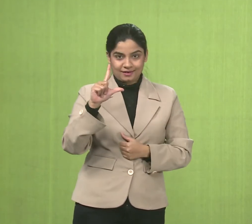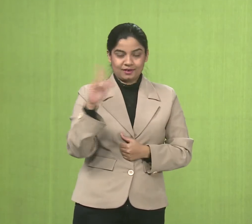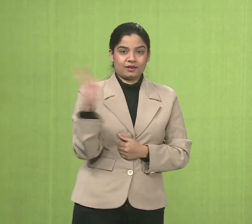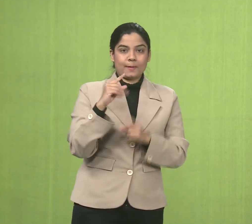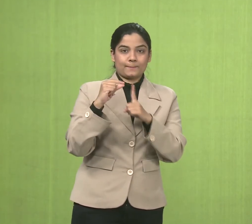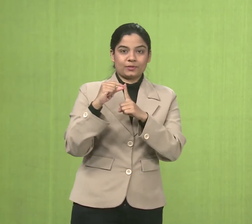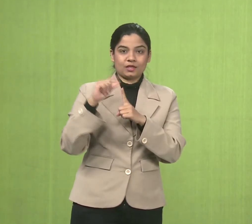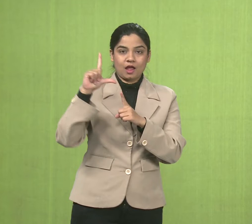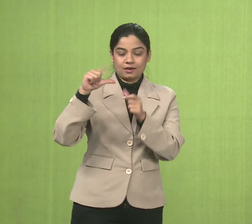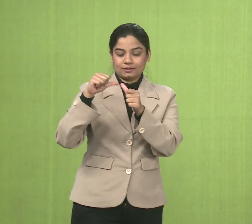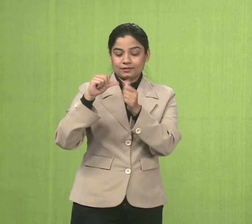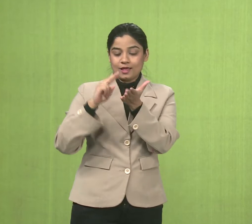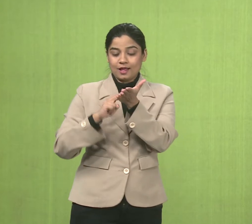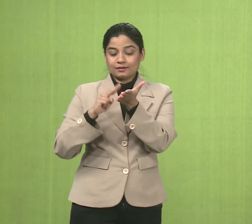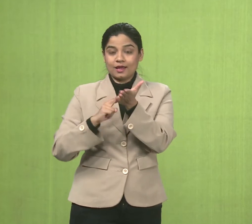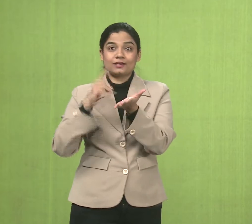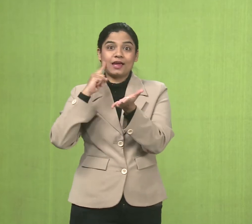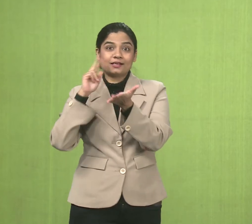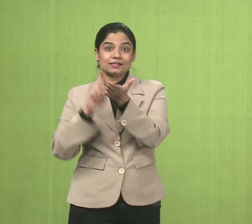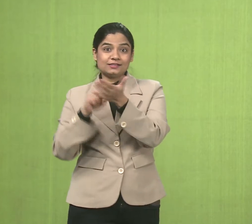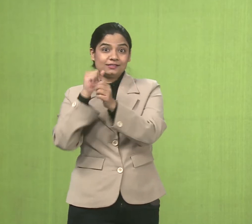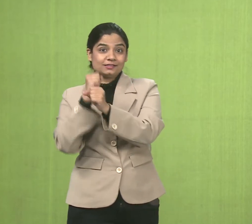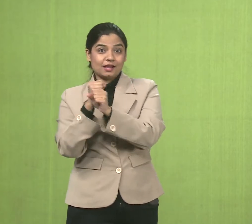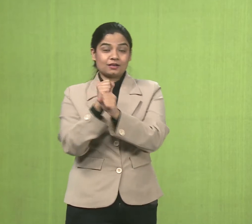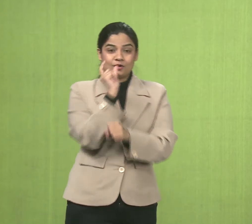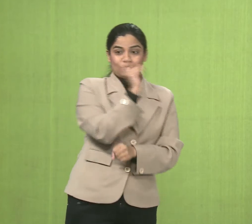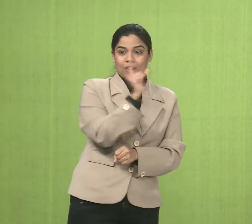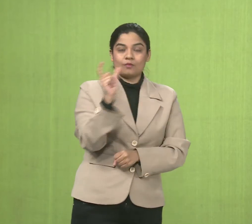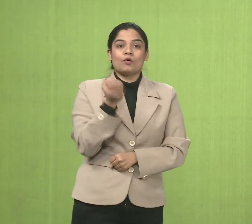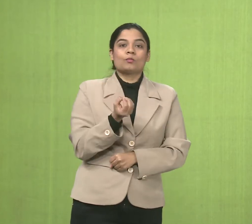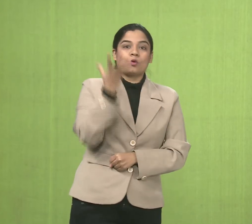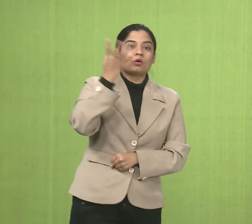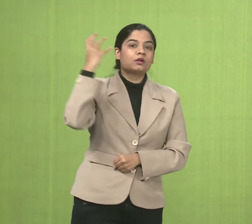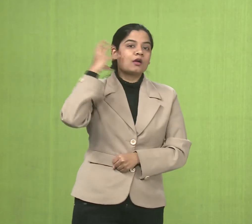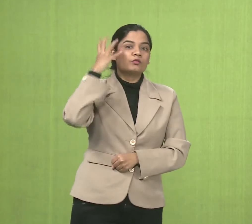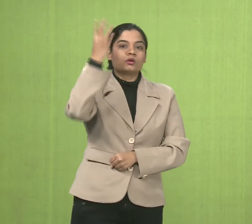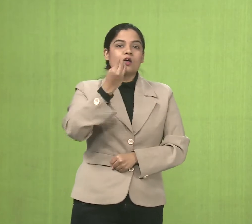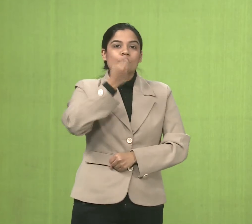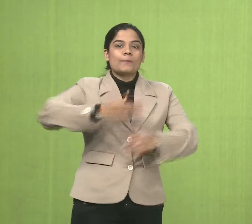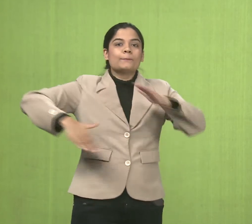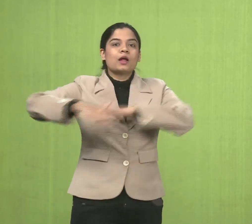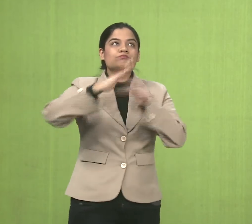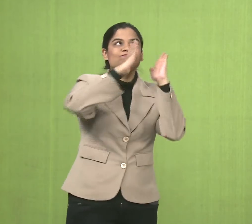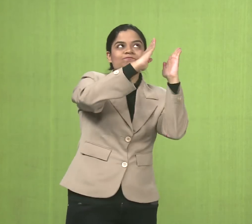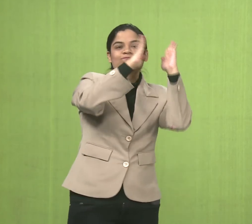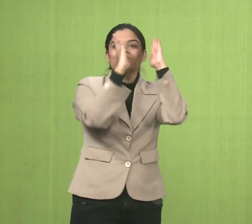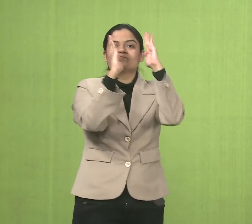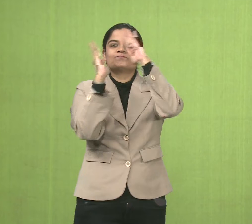Meal planning. Meal planning means choosing foods that are helpful for